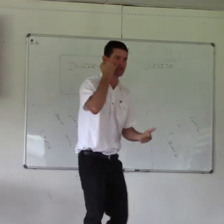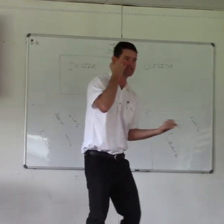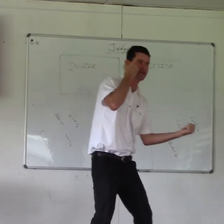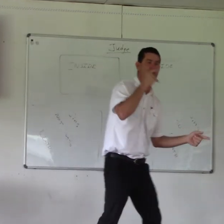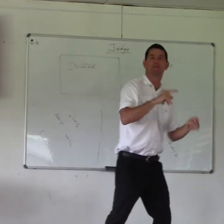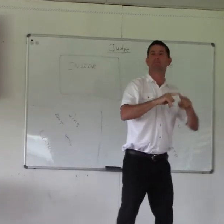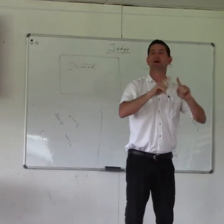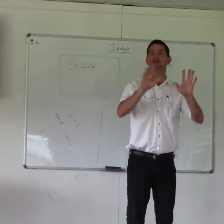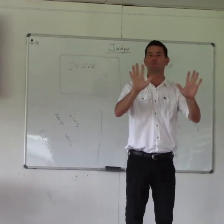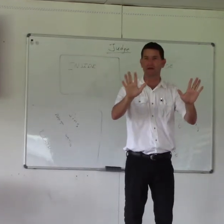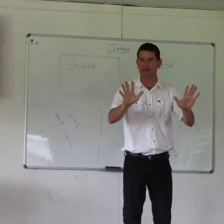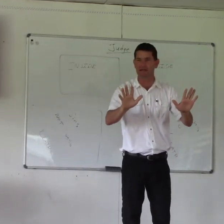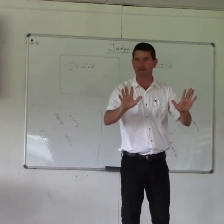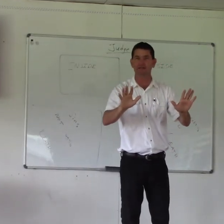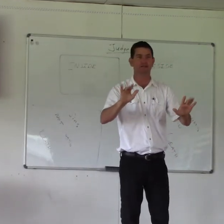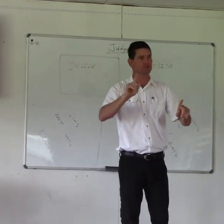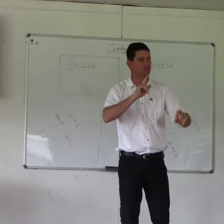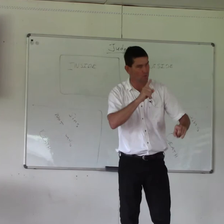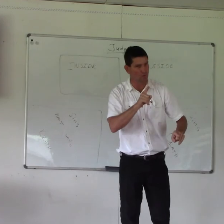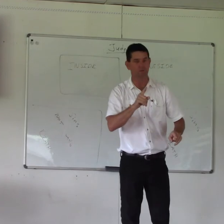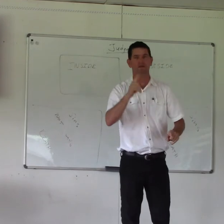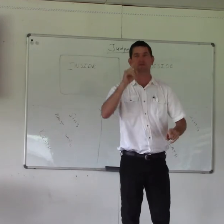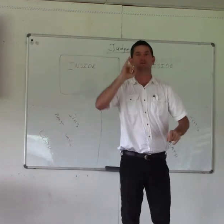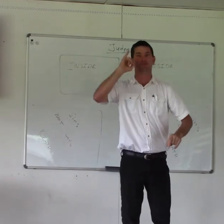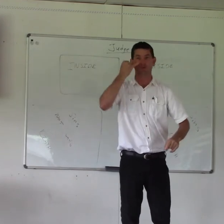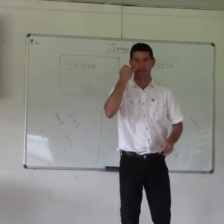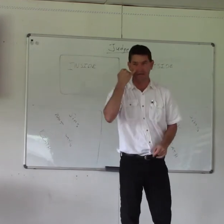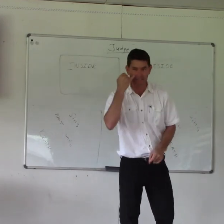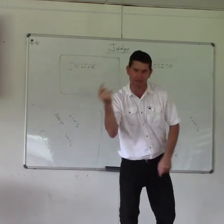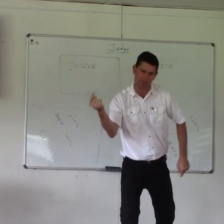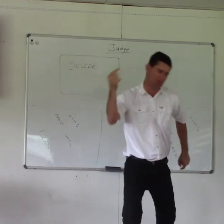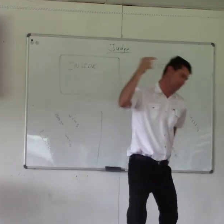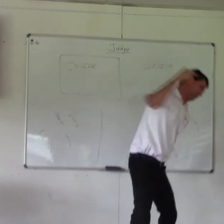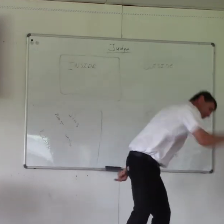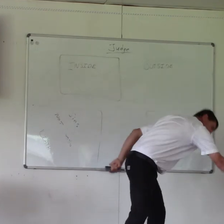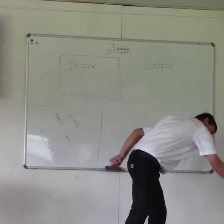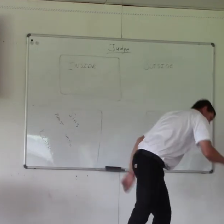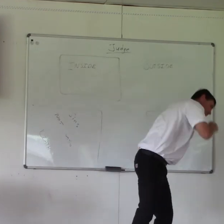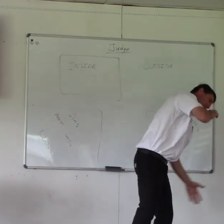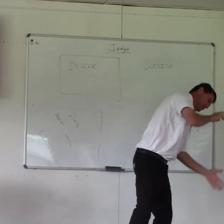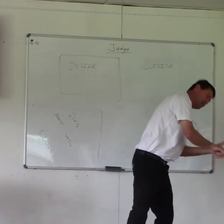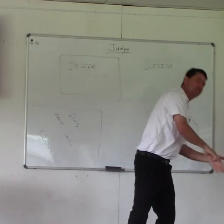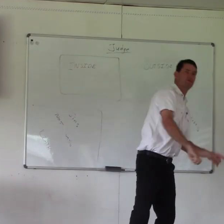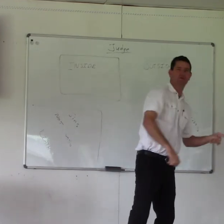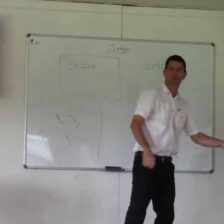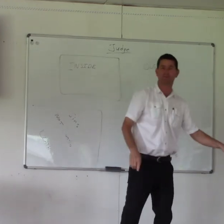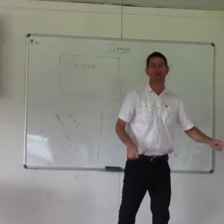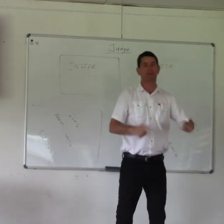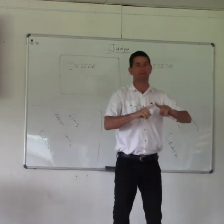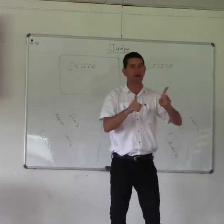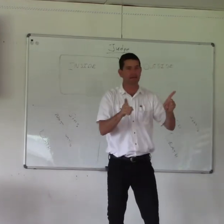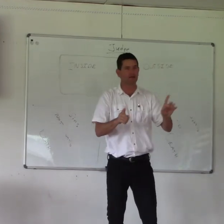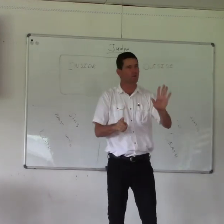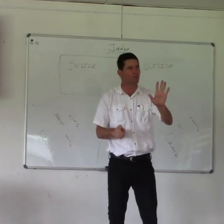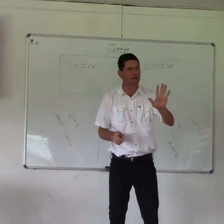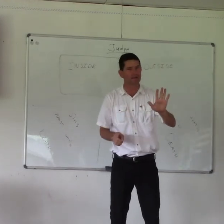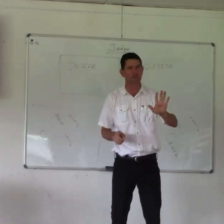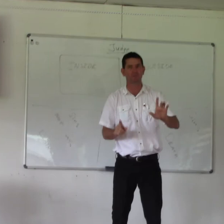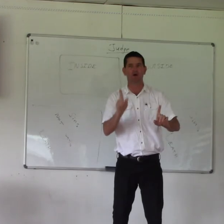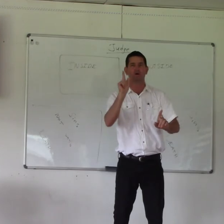Judas, there. But wait. True. Judas, evil. But wait.